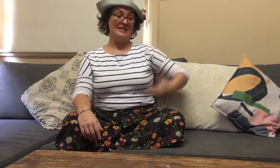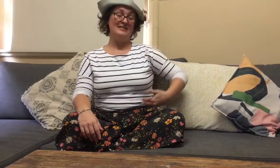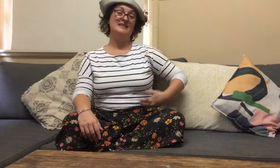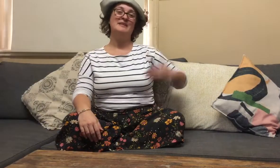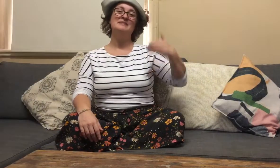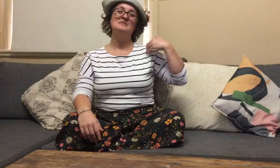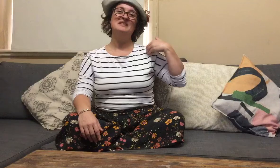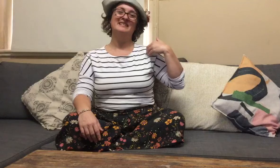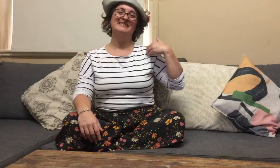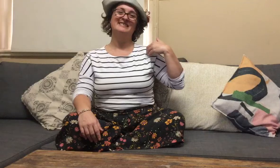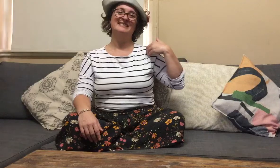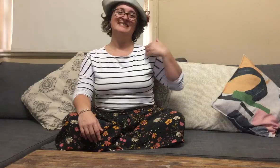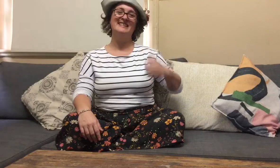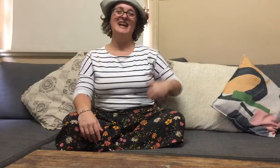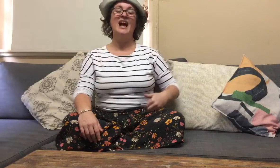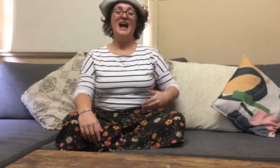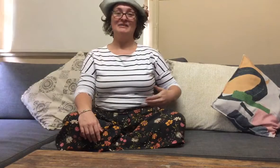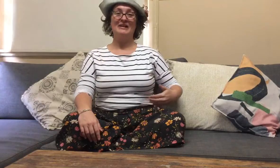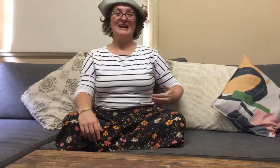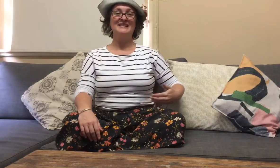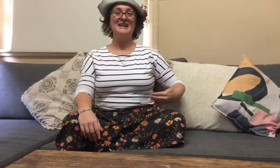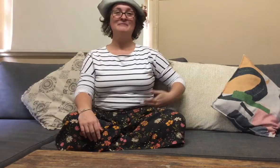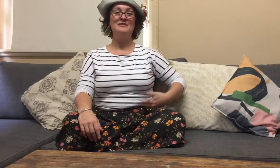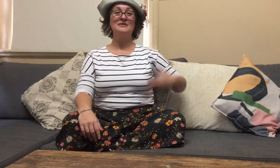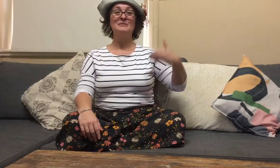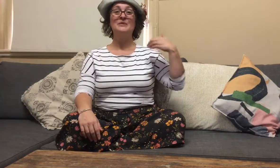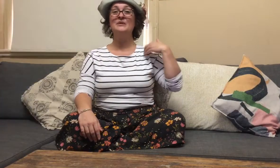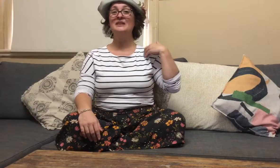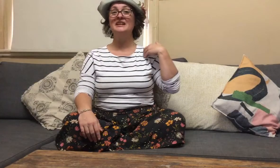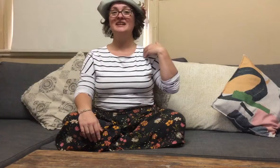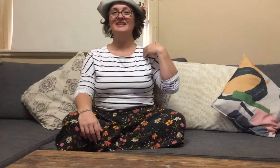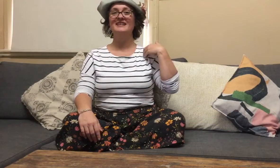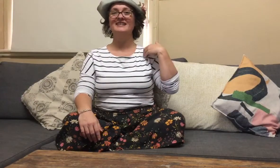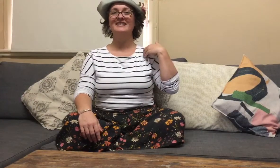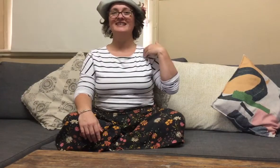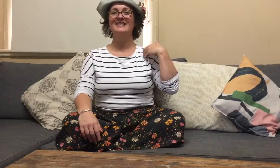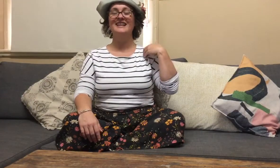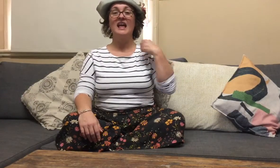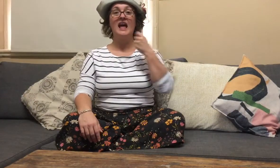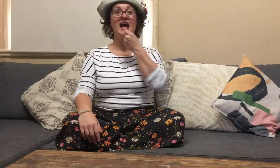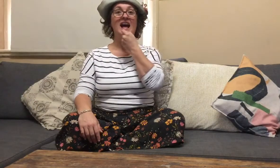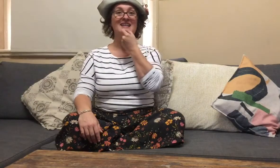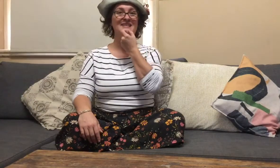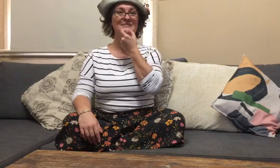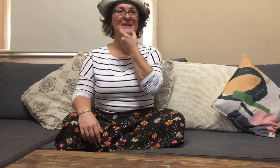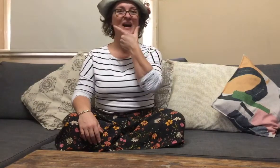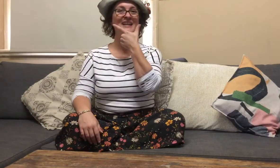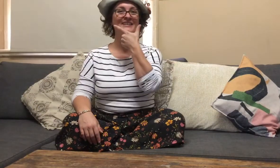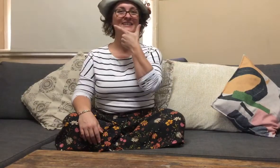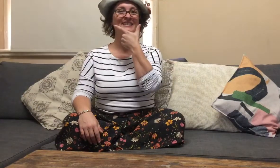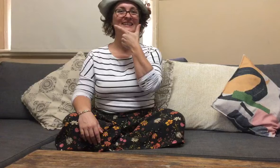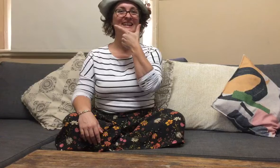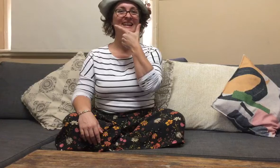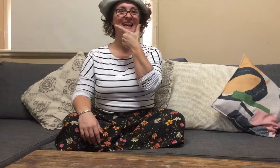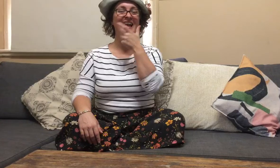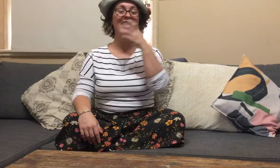This means morning. I rise up this morning. I smile